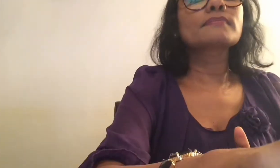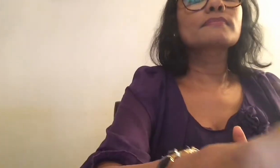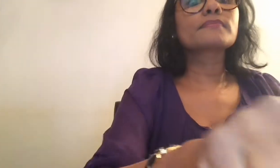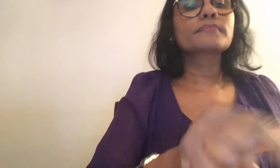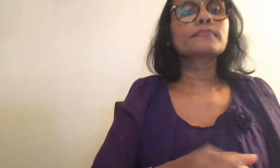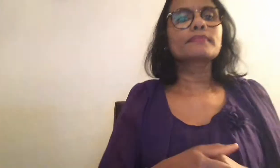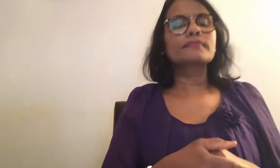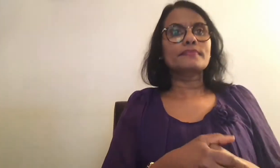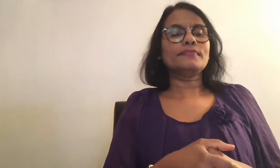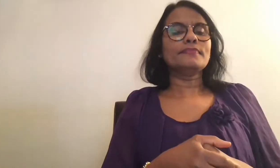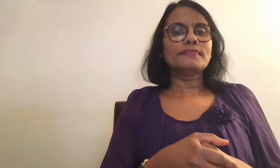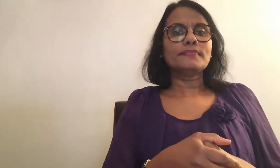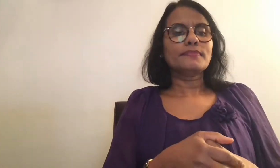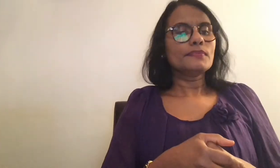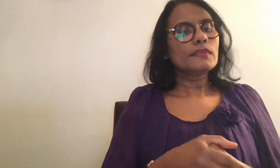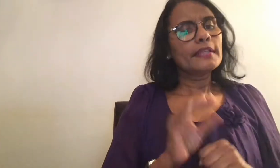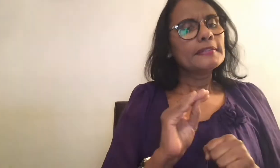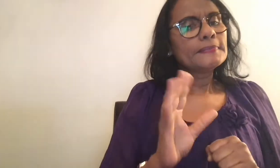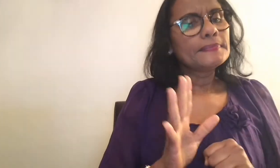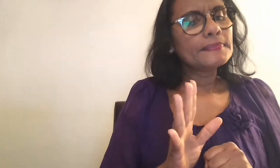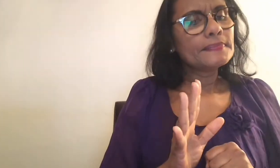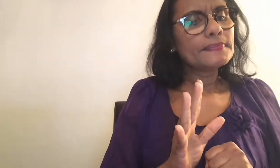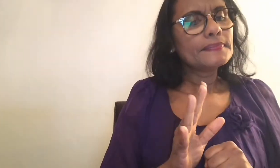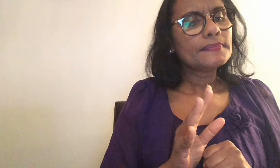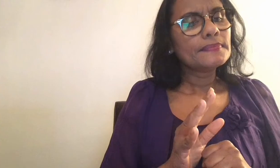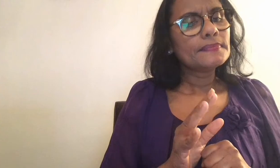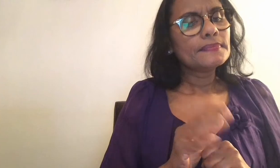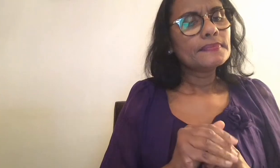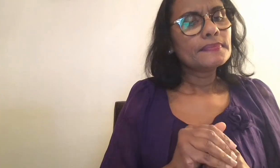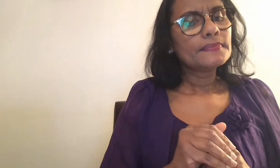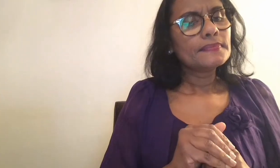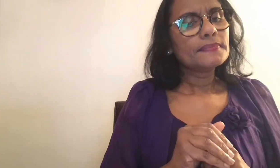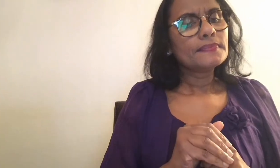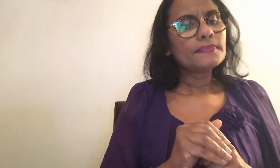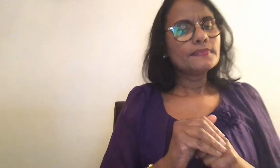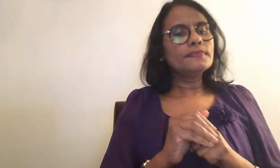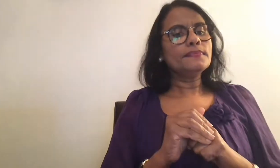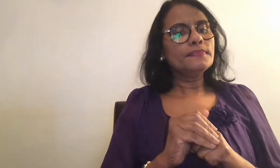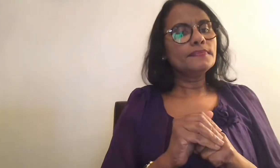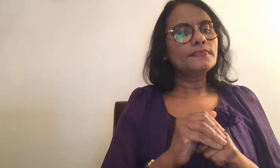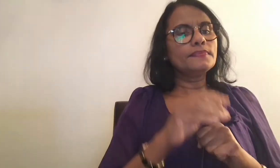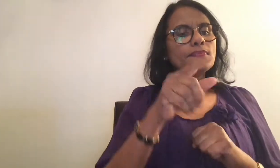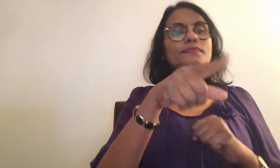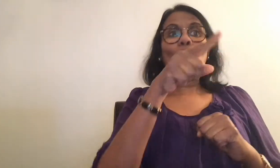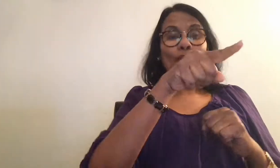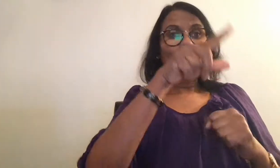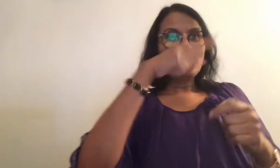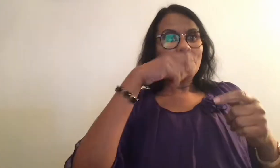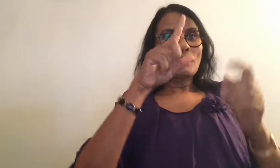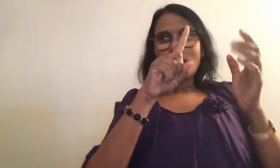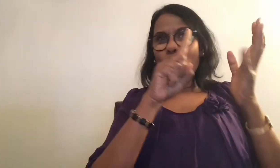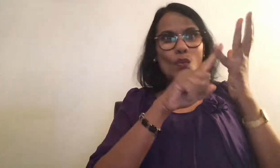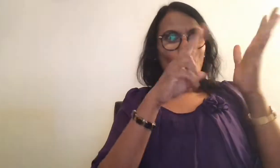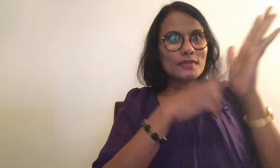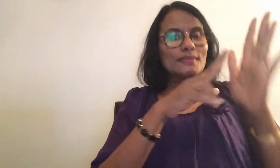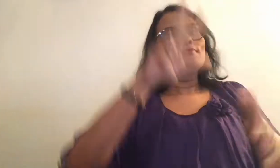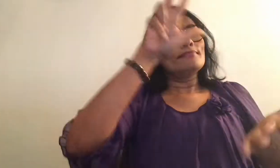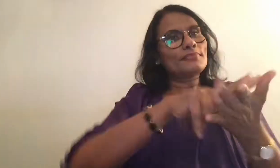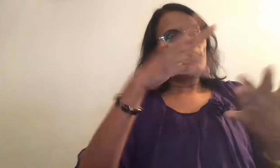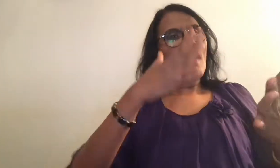her antibiotics and her pain meds and stuff for you up front. And other than that, we'll see you back when she's good for her suture removal, and we ought to be all set.